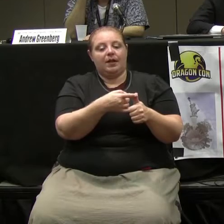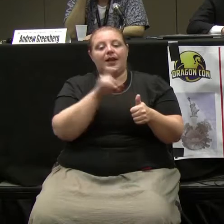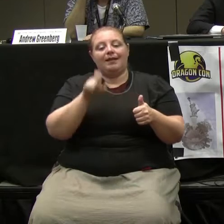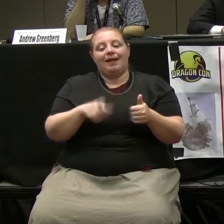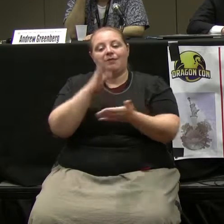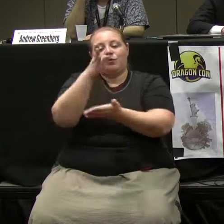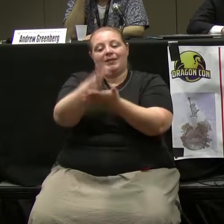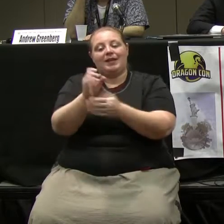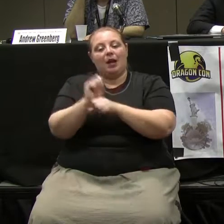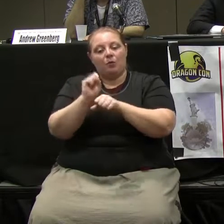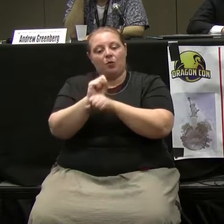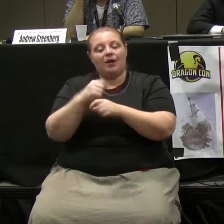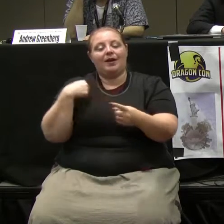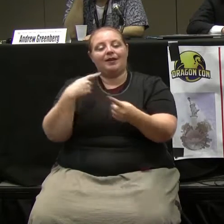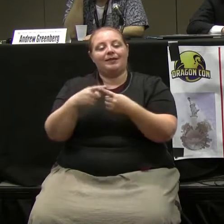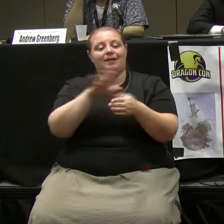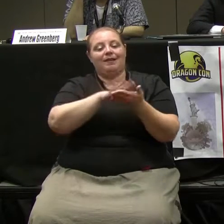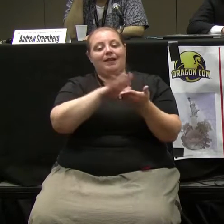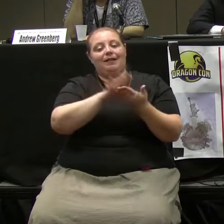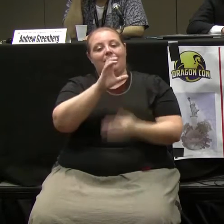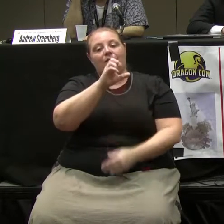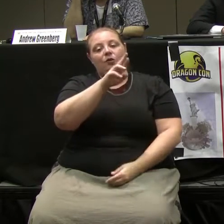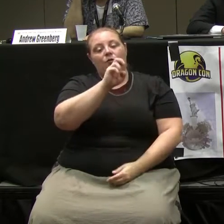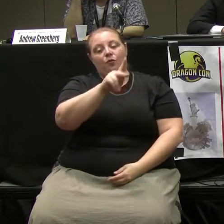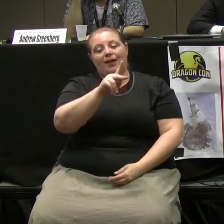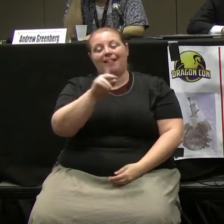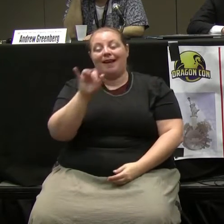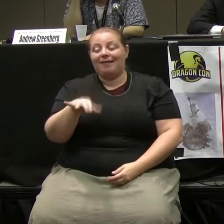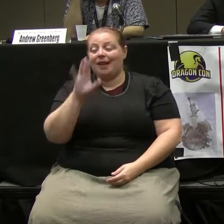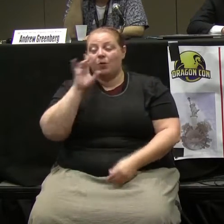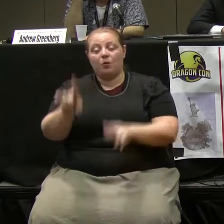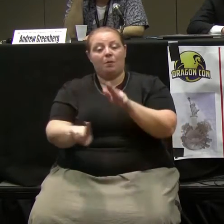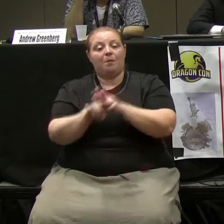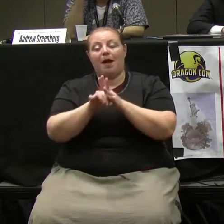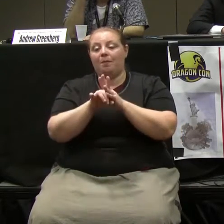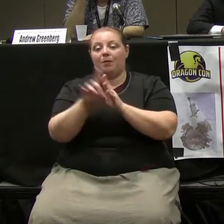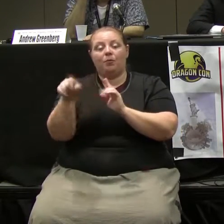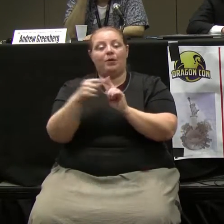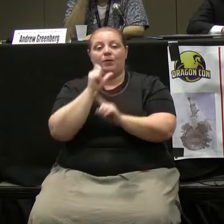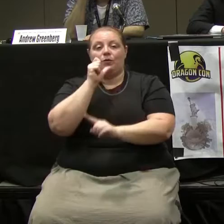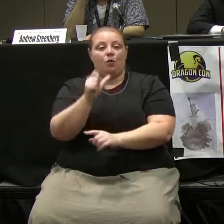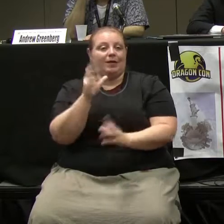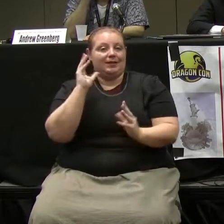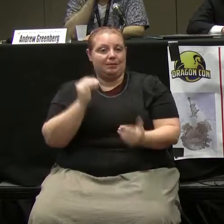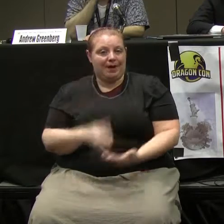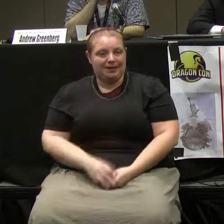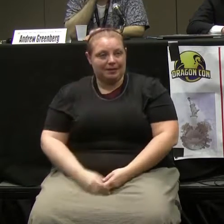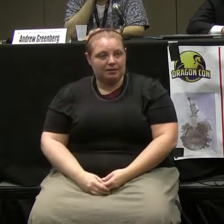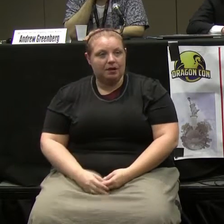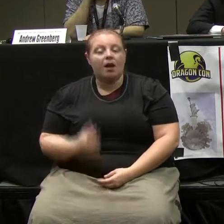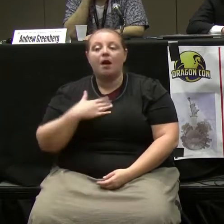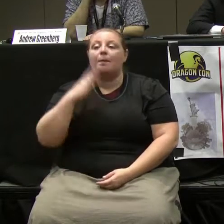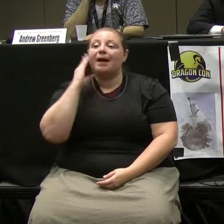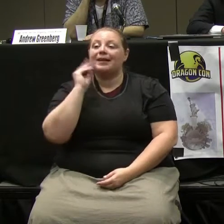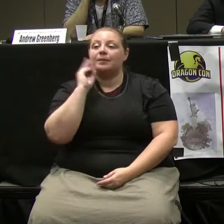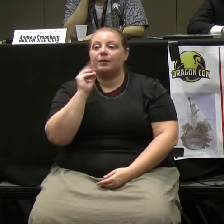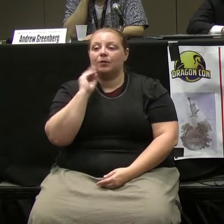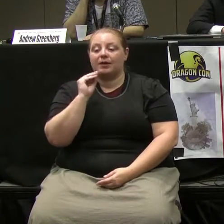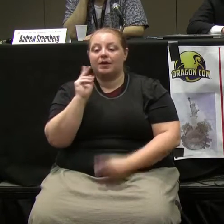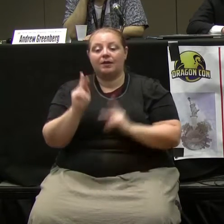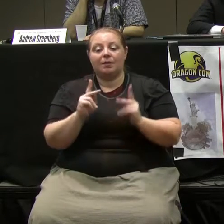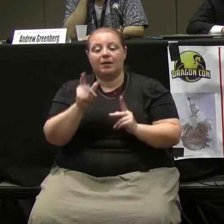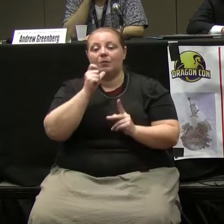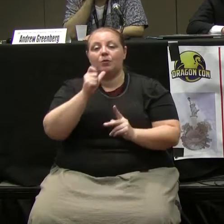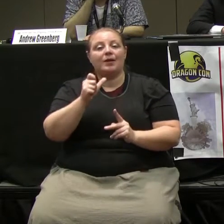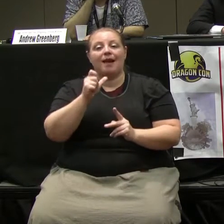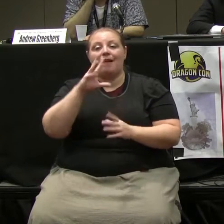erosion. These things will pop up when you least expect them. My experience is the people who are least involved